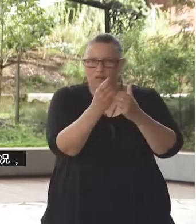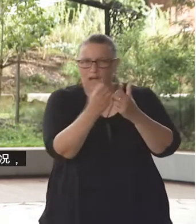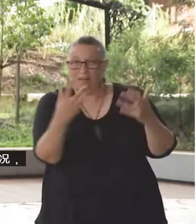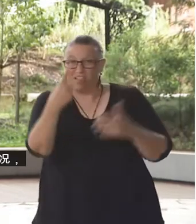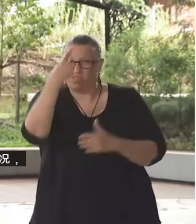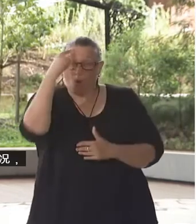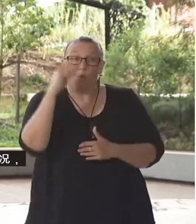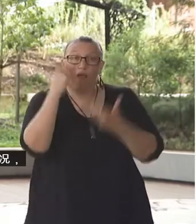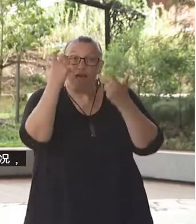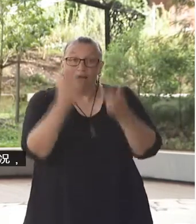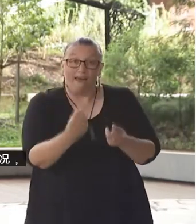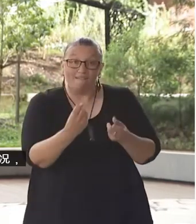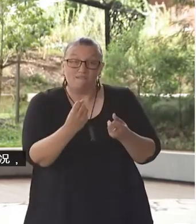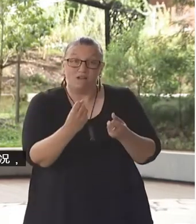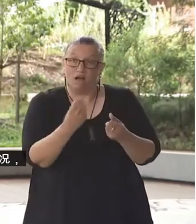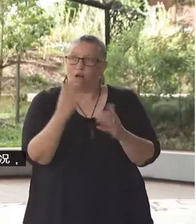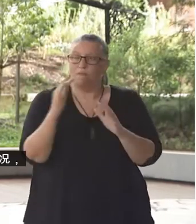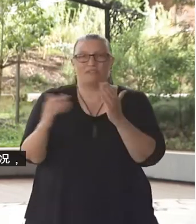South Wales.